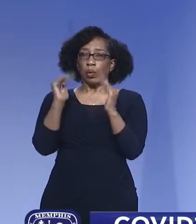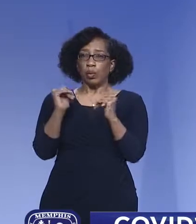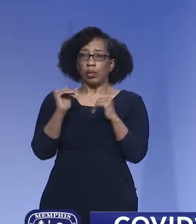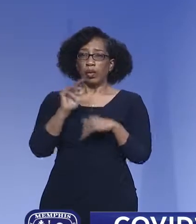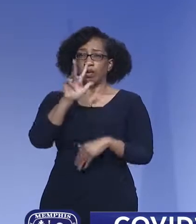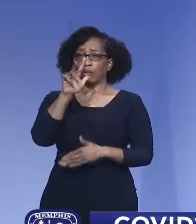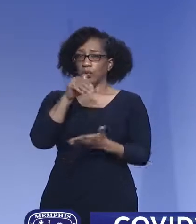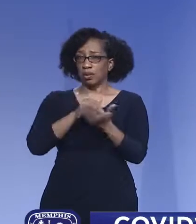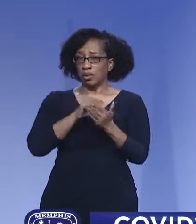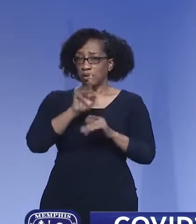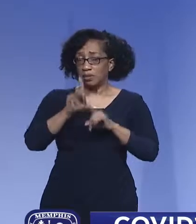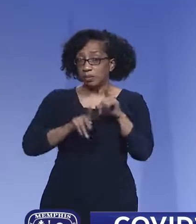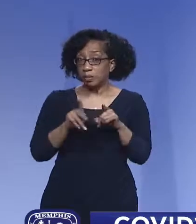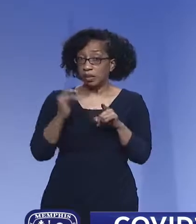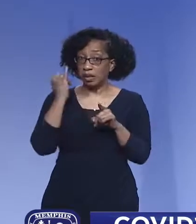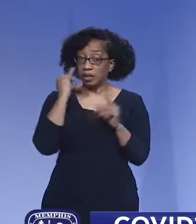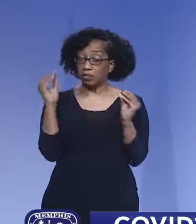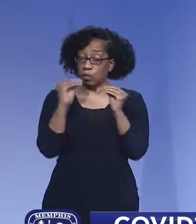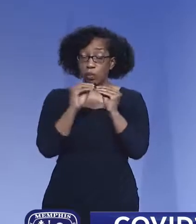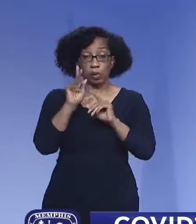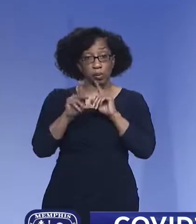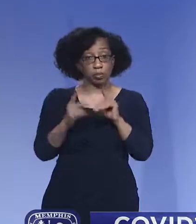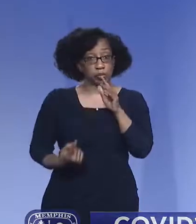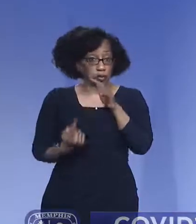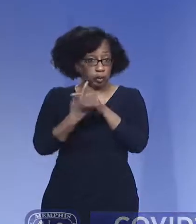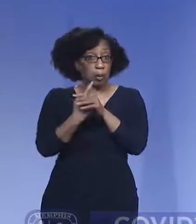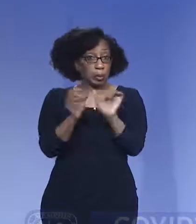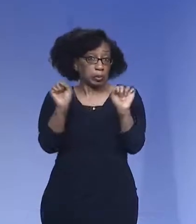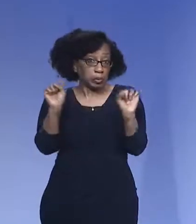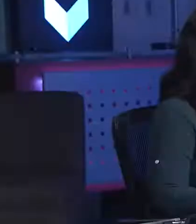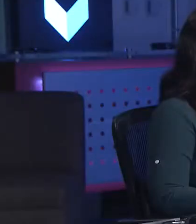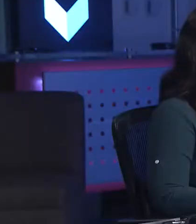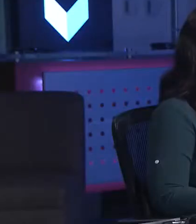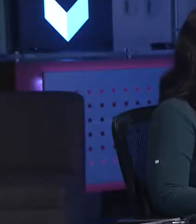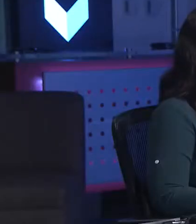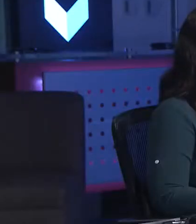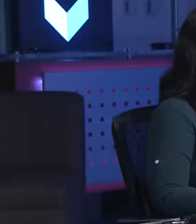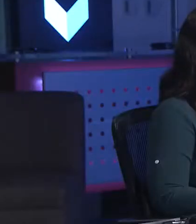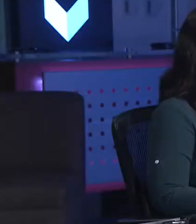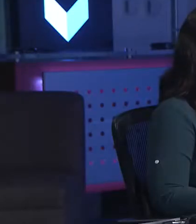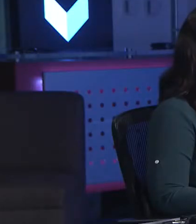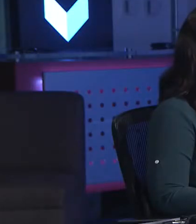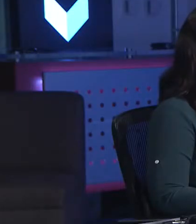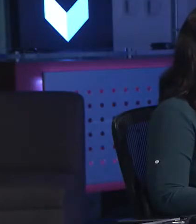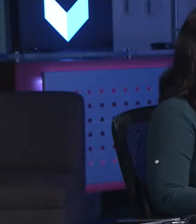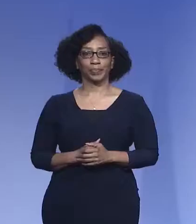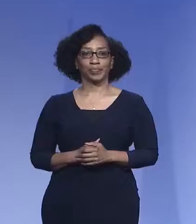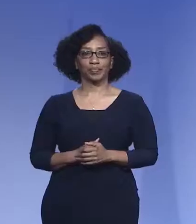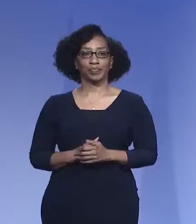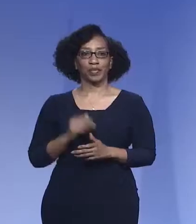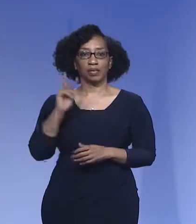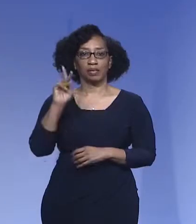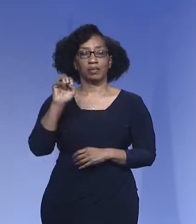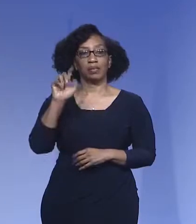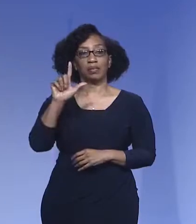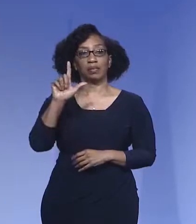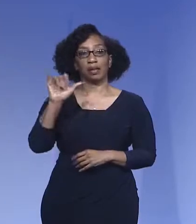more people show up, we have the capacity to do more. Kelly Roberts, WMC.